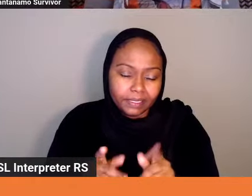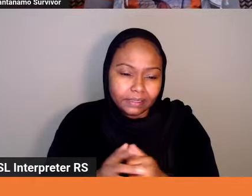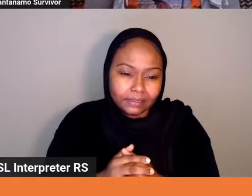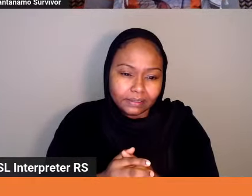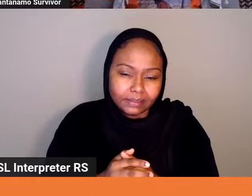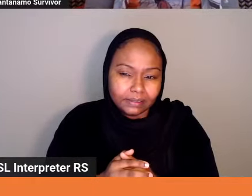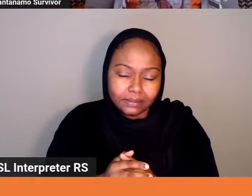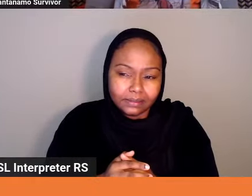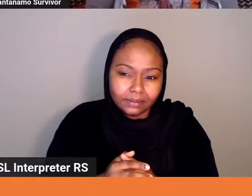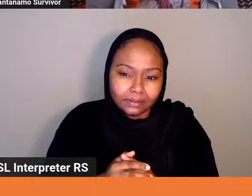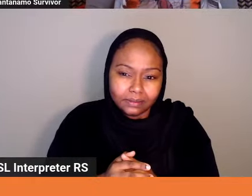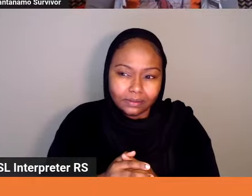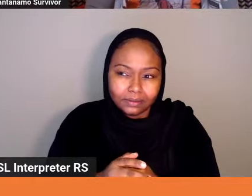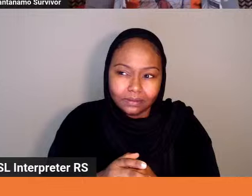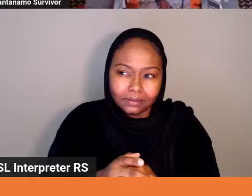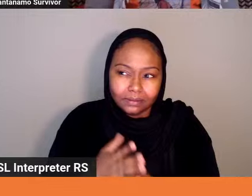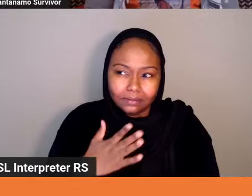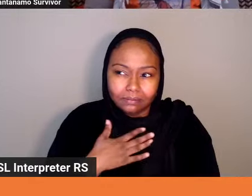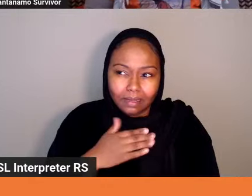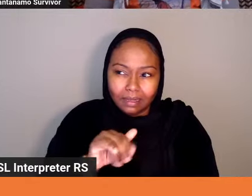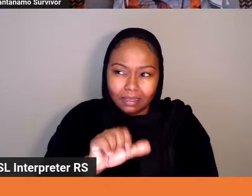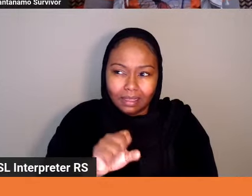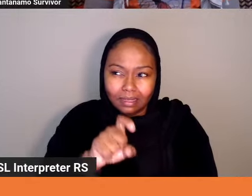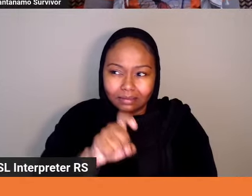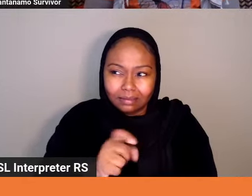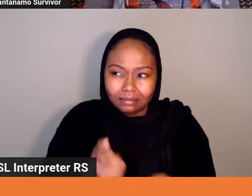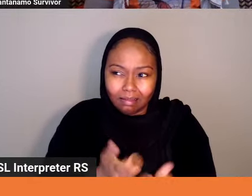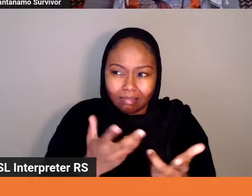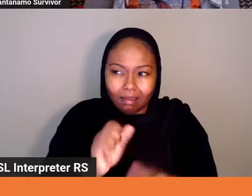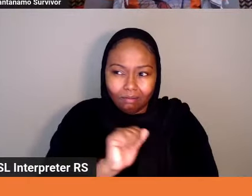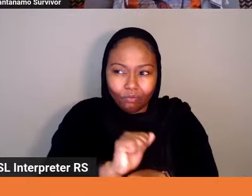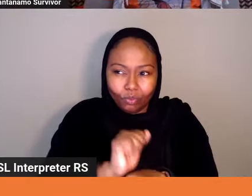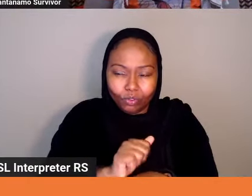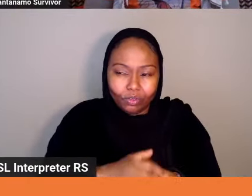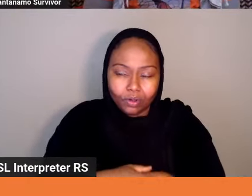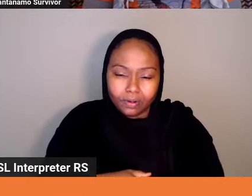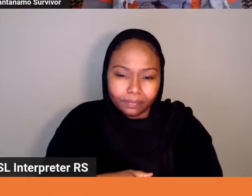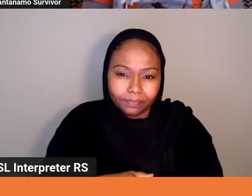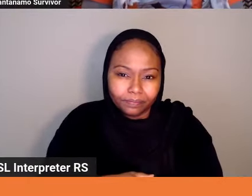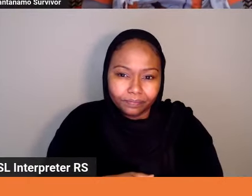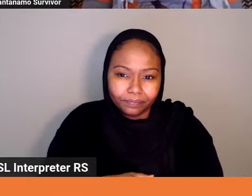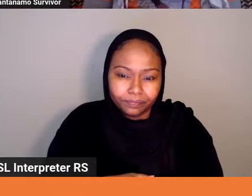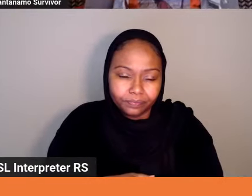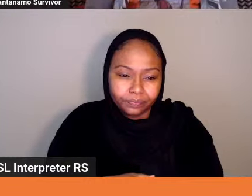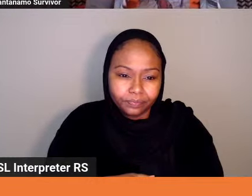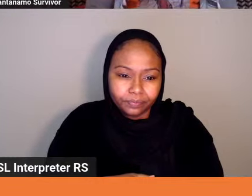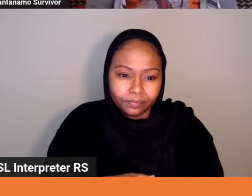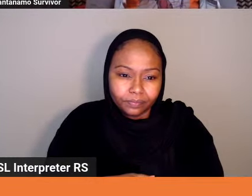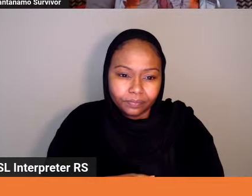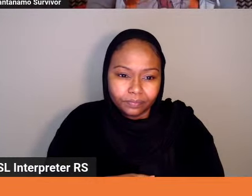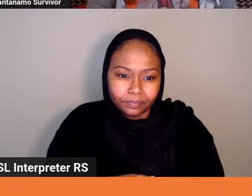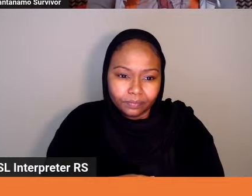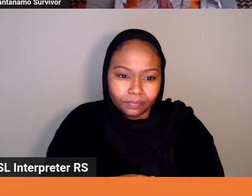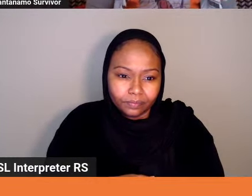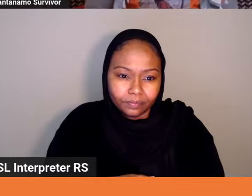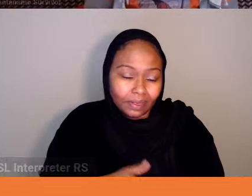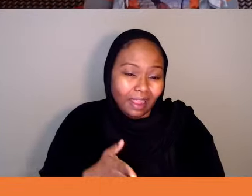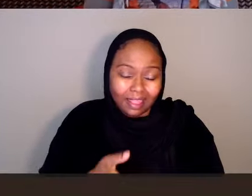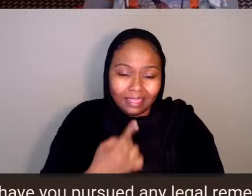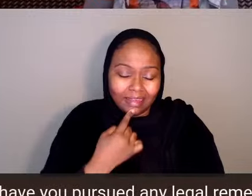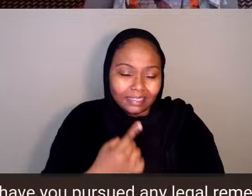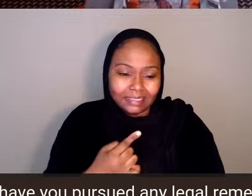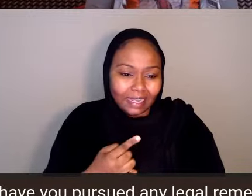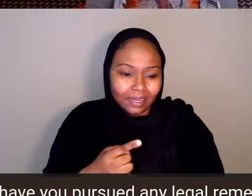of work, a lot of, even now when we raise some of the protection, the U.S. government, they said nobody is willing to touch